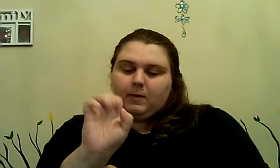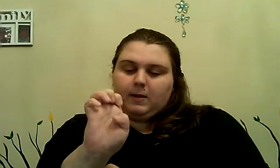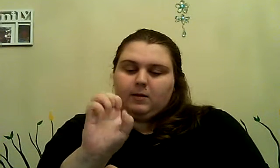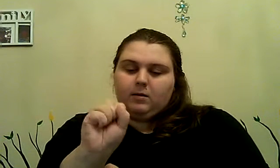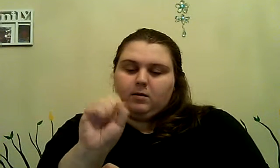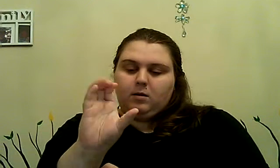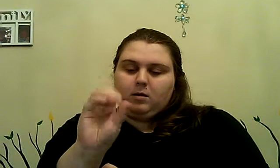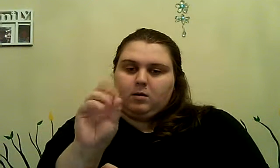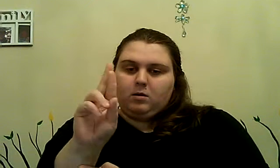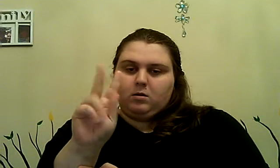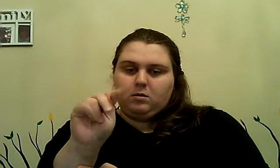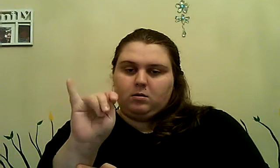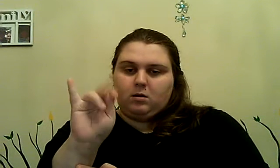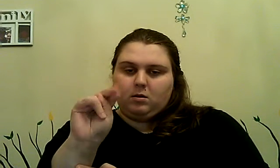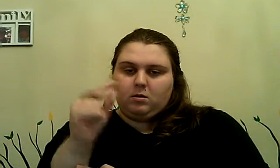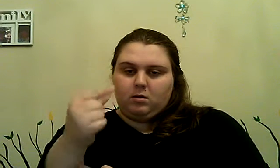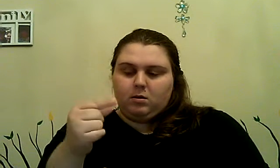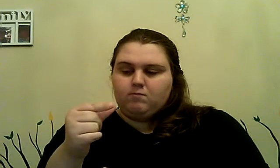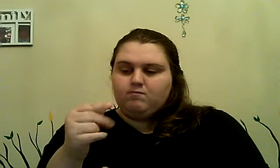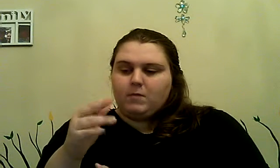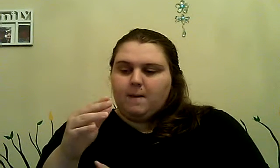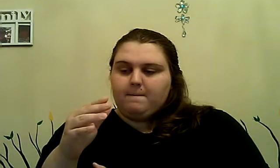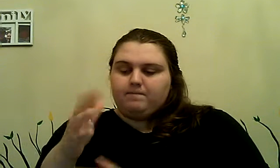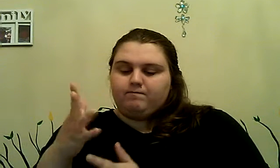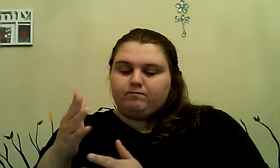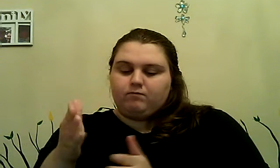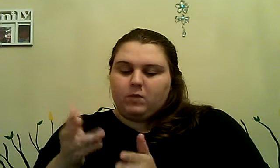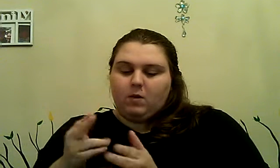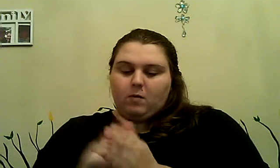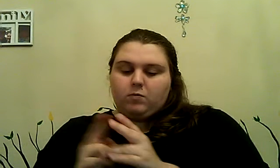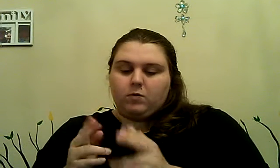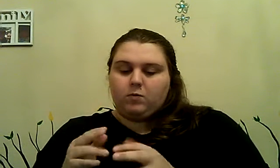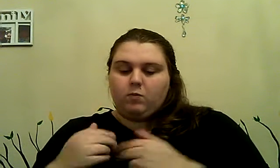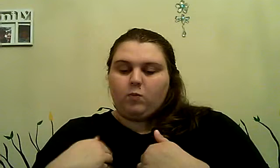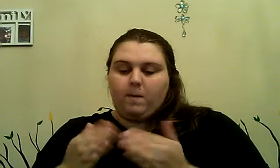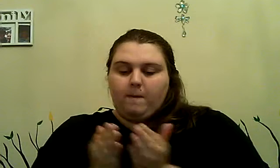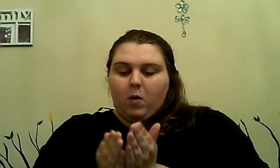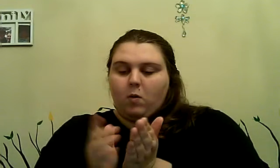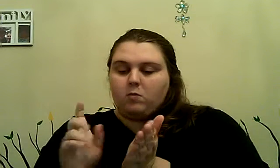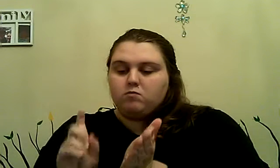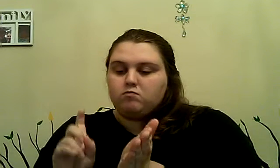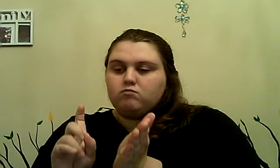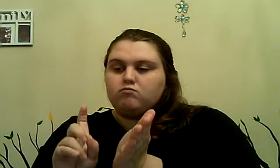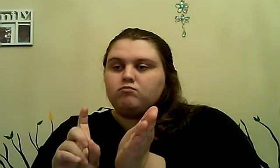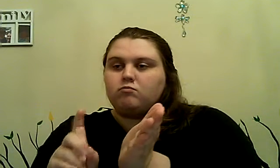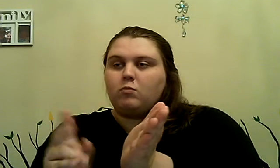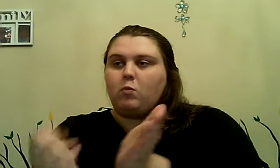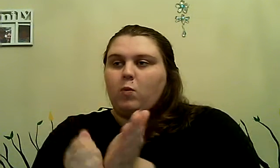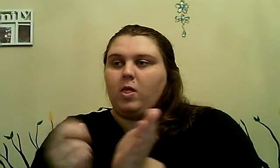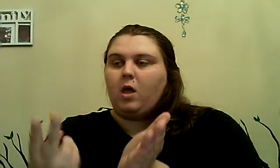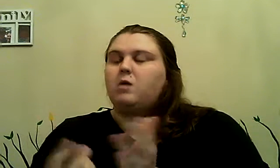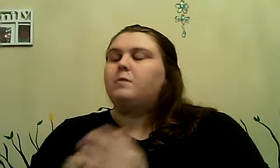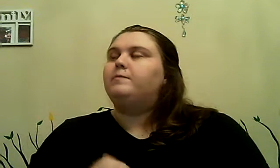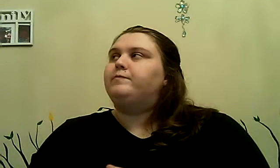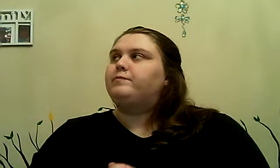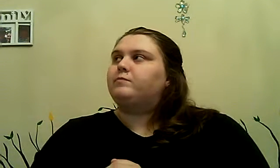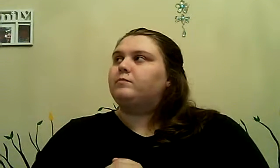otters swim, it's like a periscope. Their head sticks up and they just kind of move along this way. Well, all three were right next to one